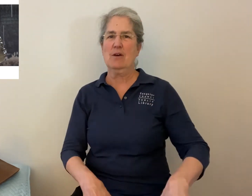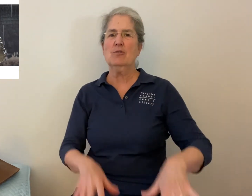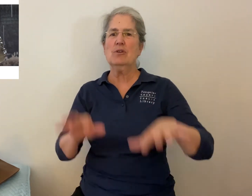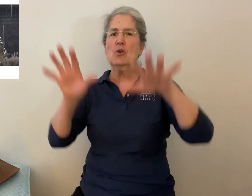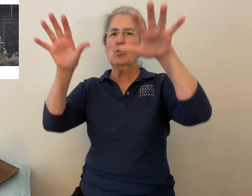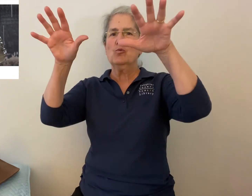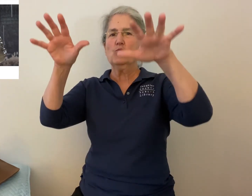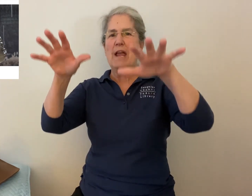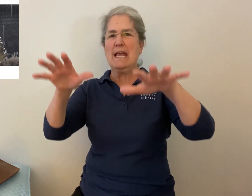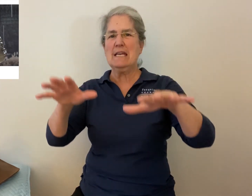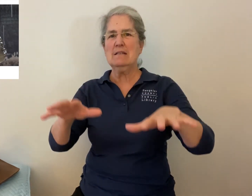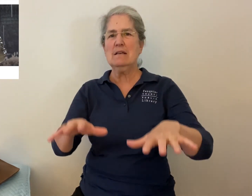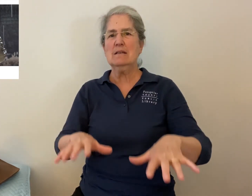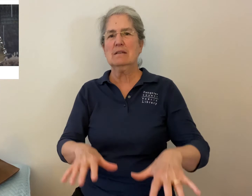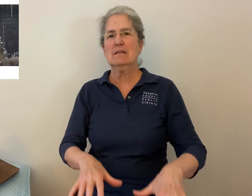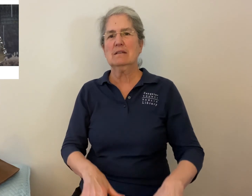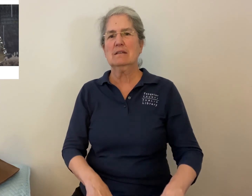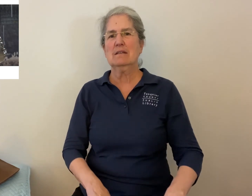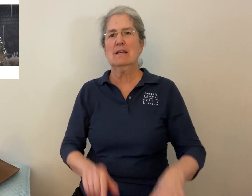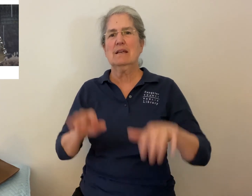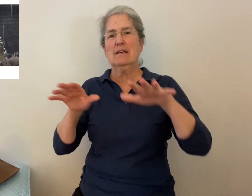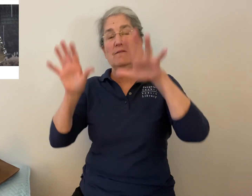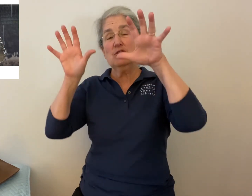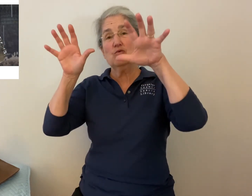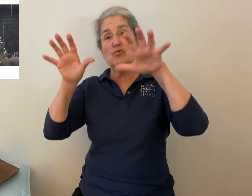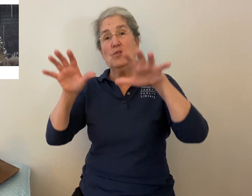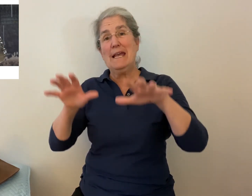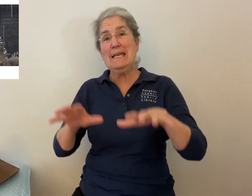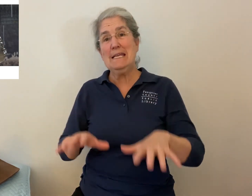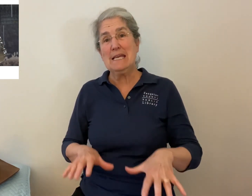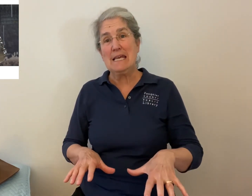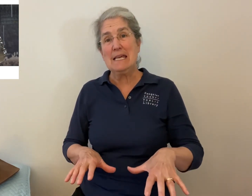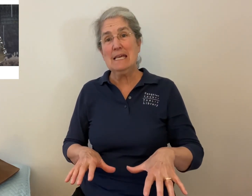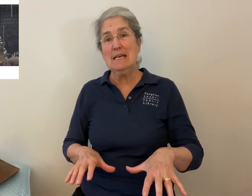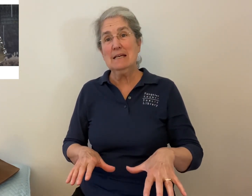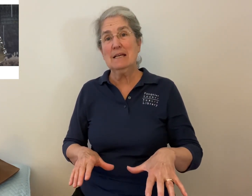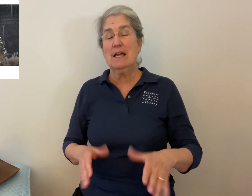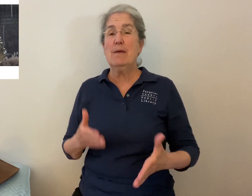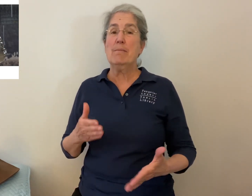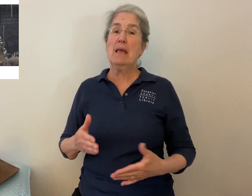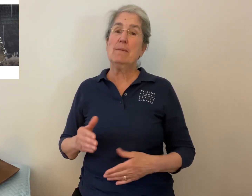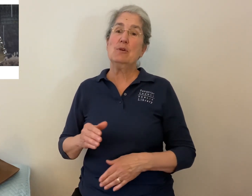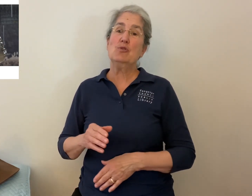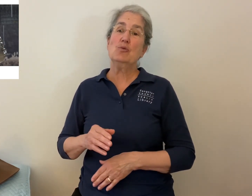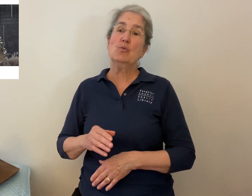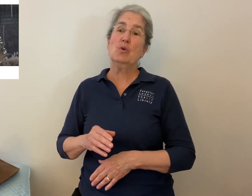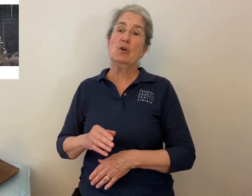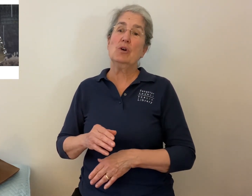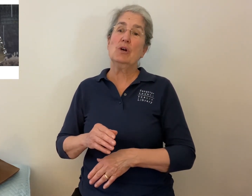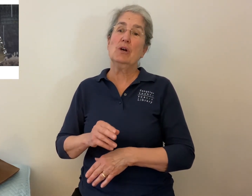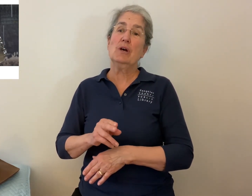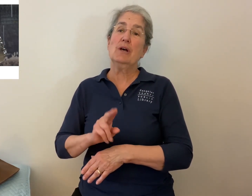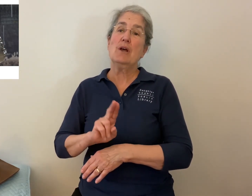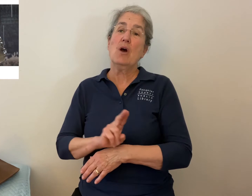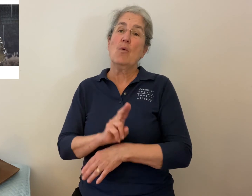down. Rain. If it's rainy, maybe you would wear